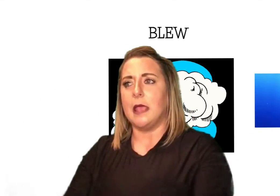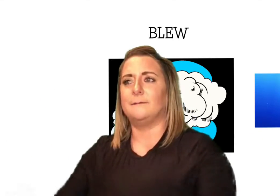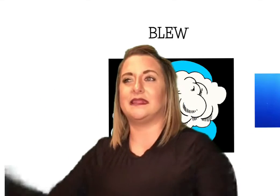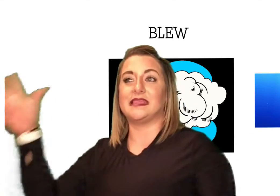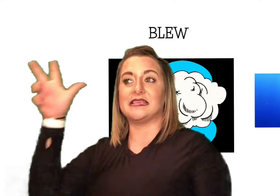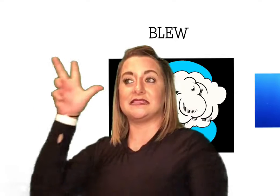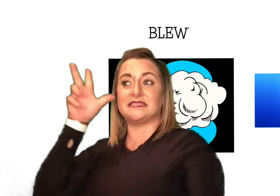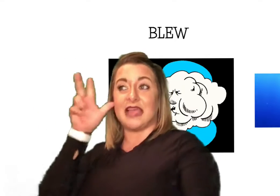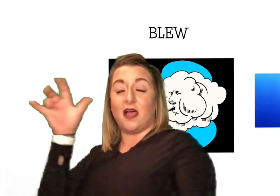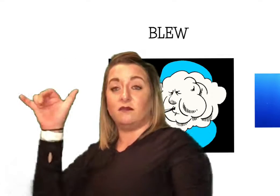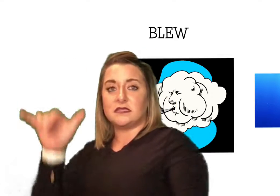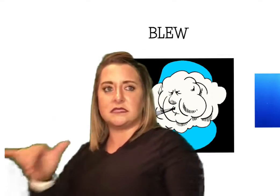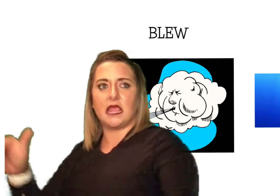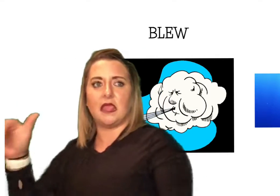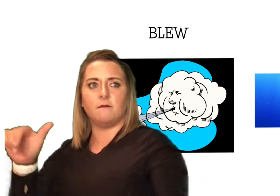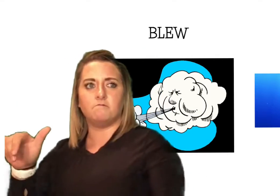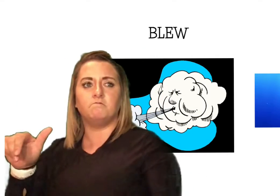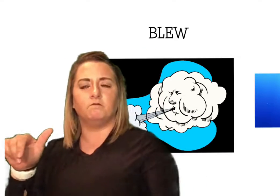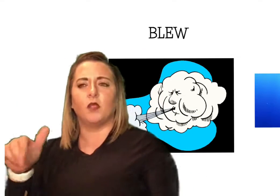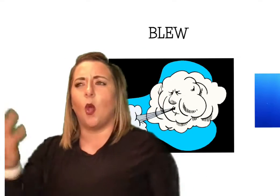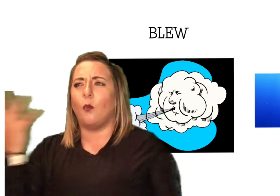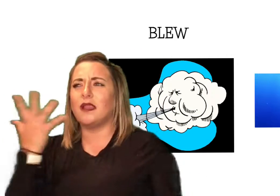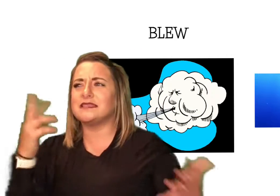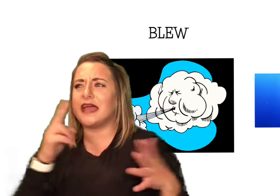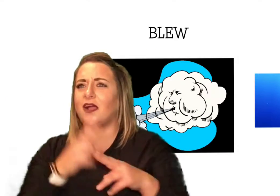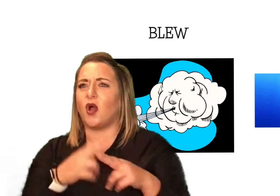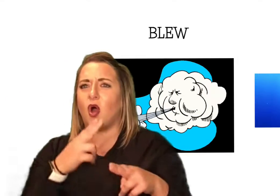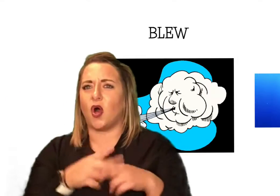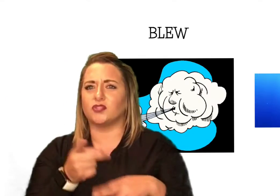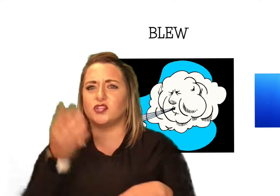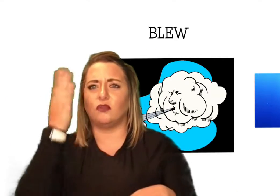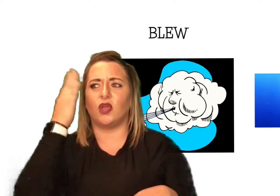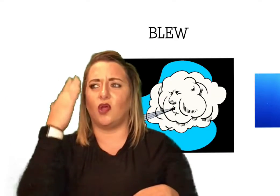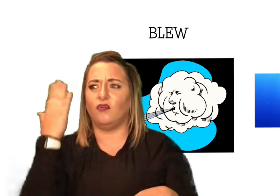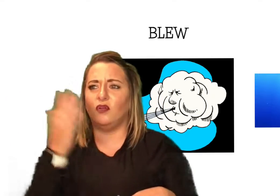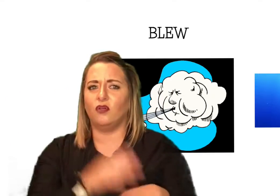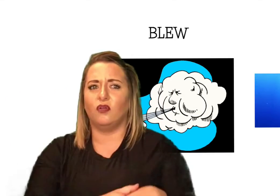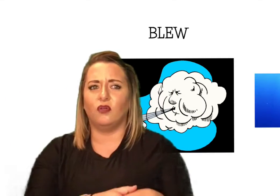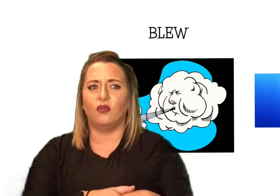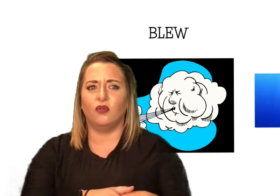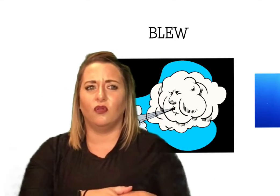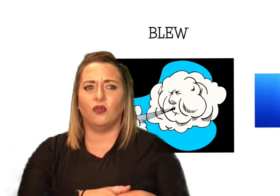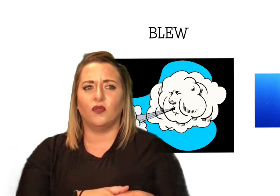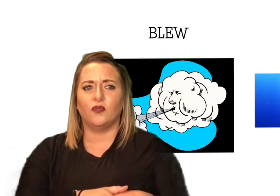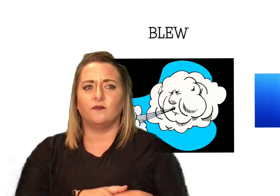meanings, but they sound the same. What is that called? Do you know?